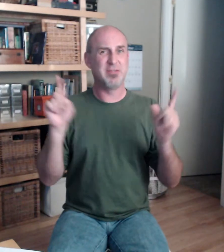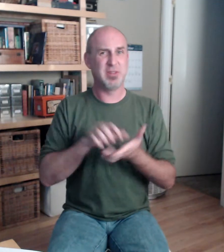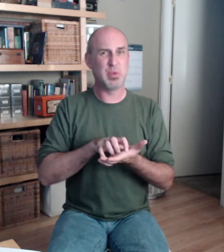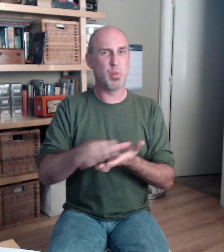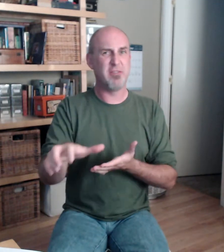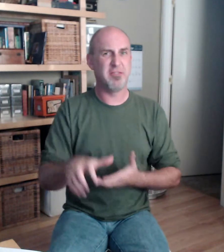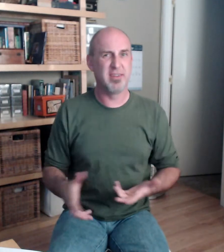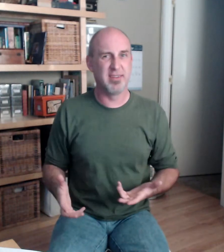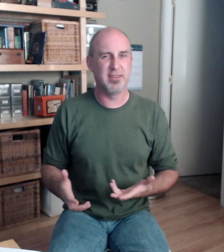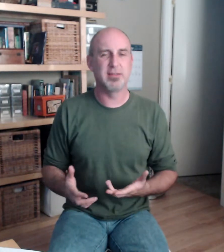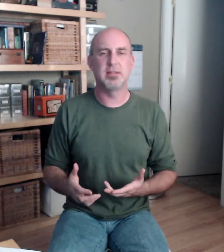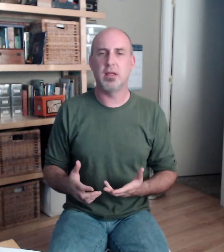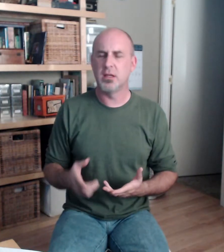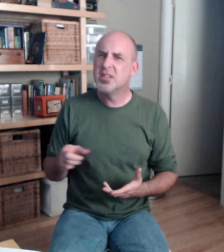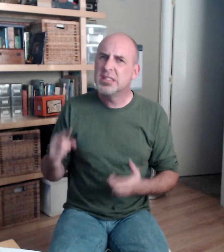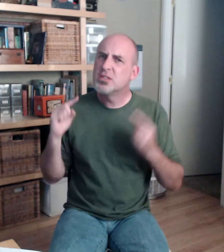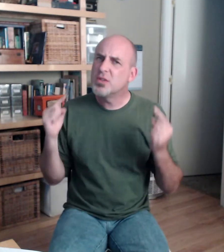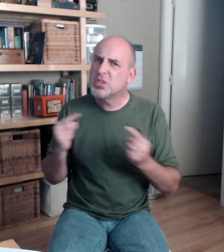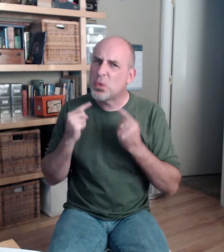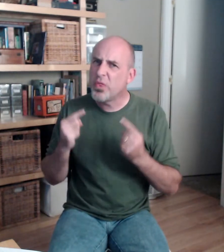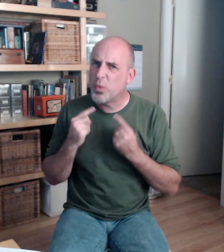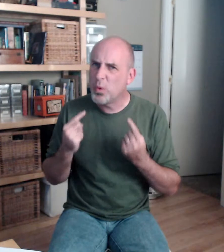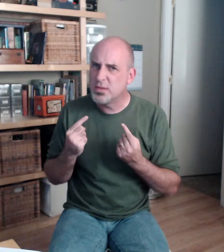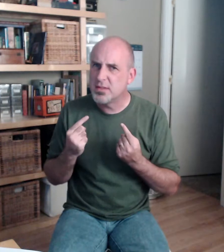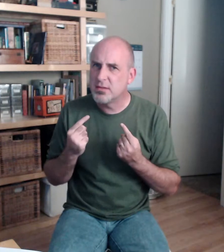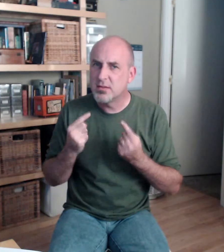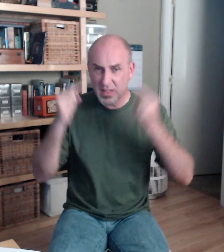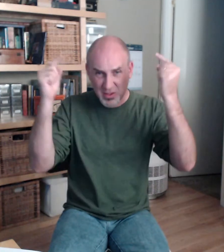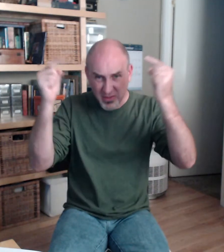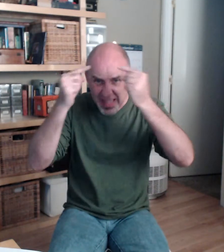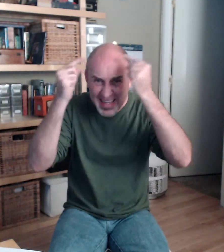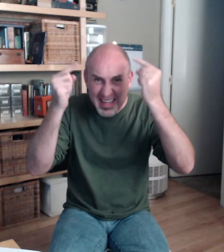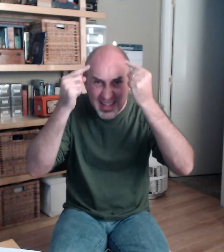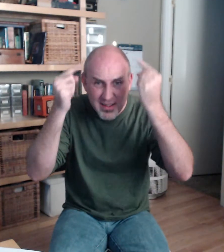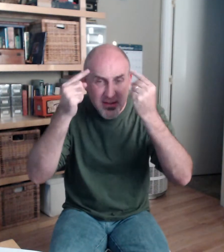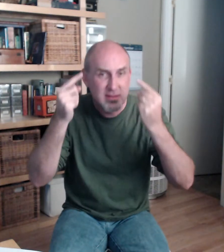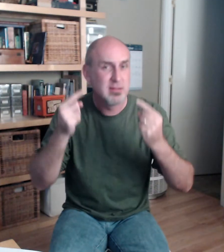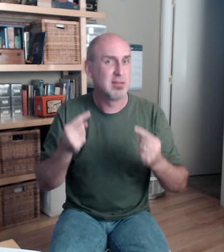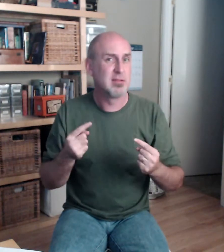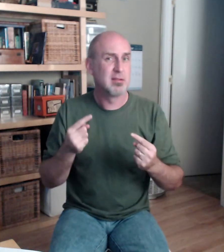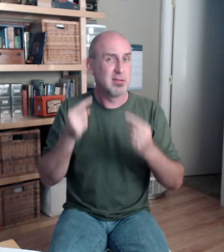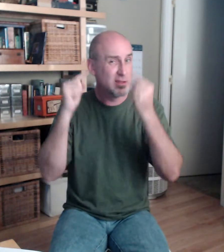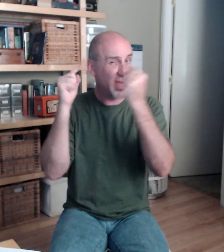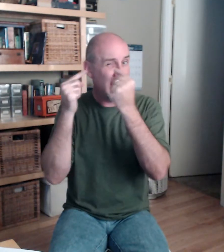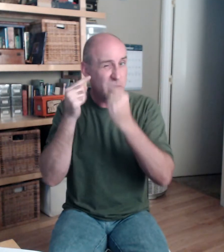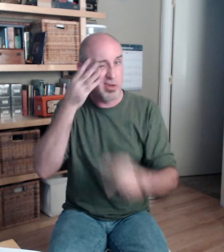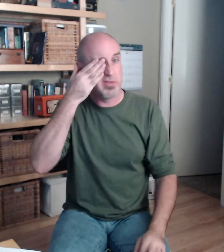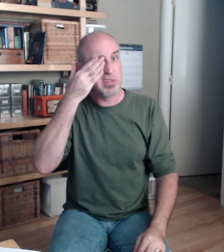different, it's rough, you can say, do you have a sore throat? Do you have a headache? Does your eye hurt if it's